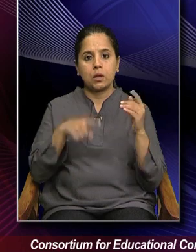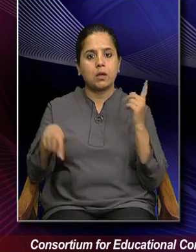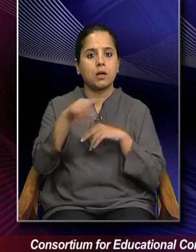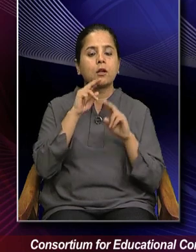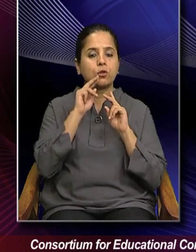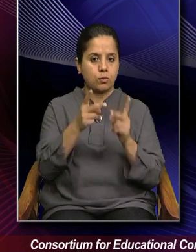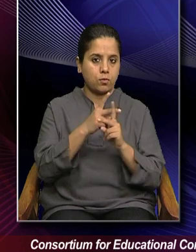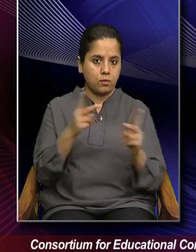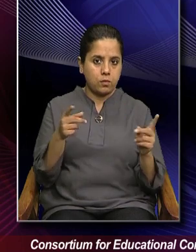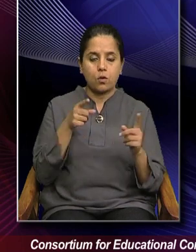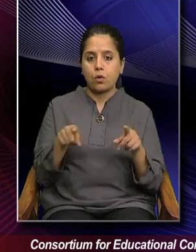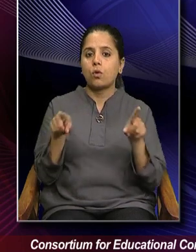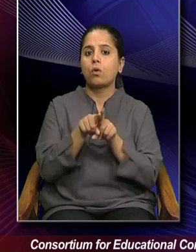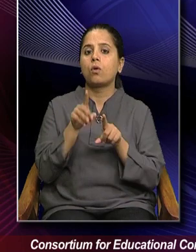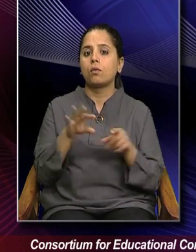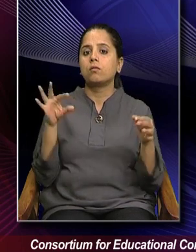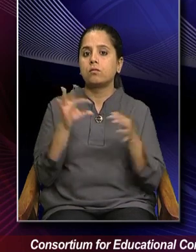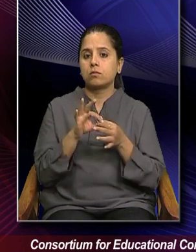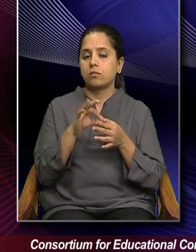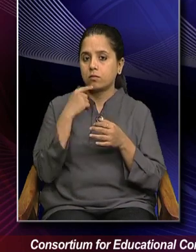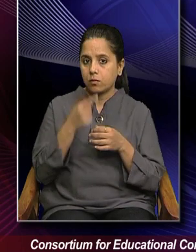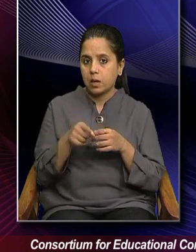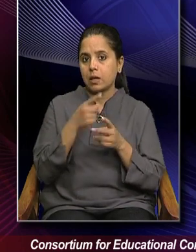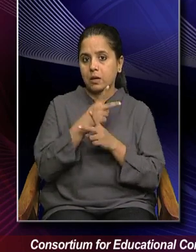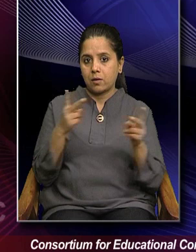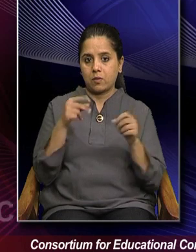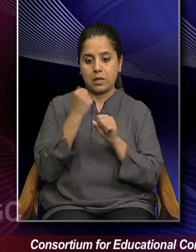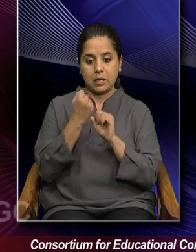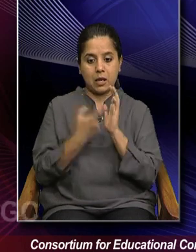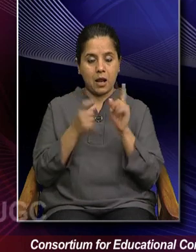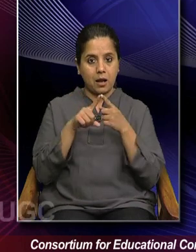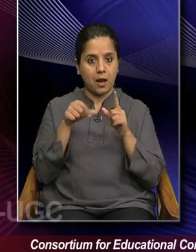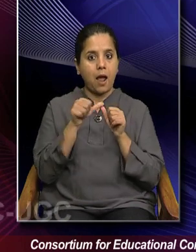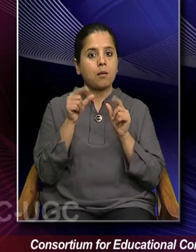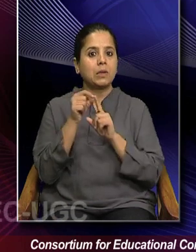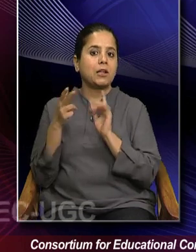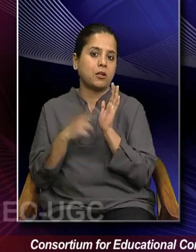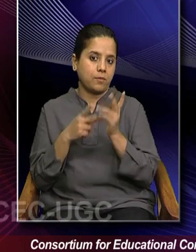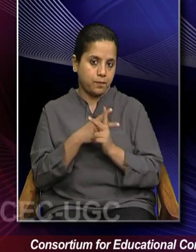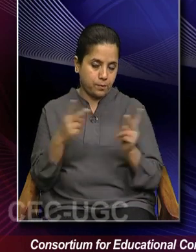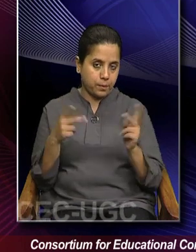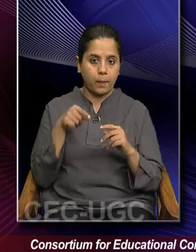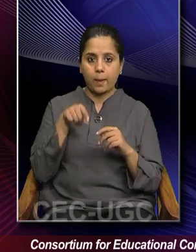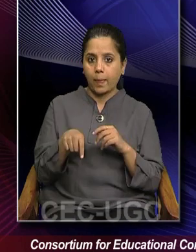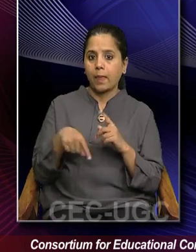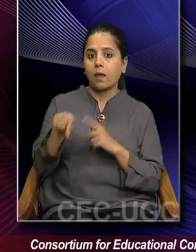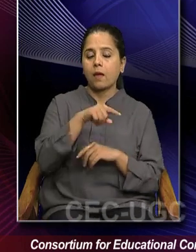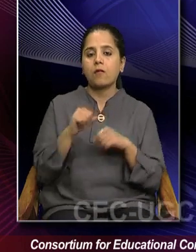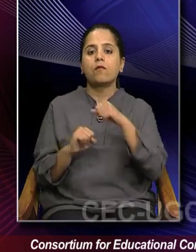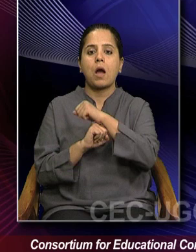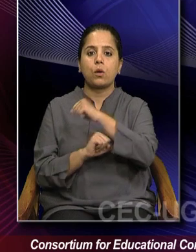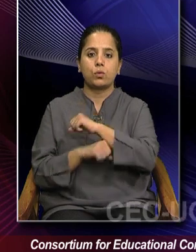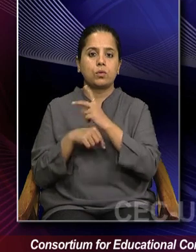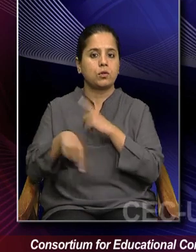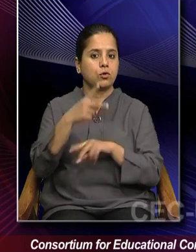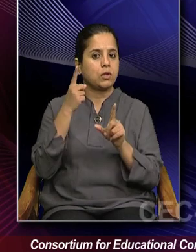responses. It is also based on multi-grade applications, that is the foundation